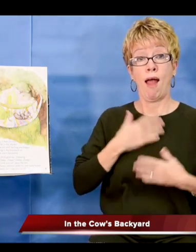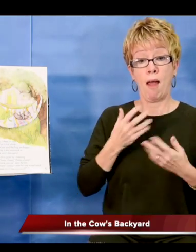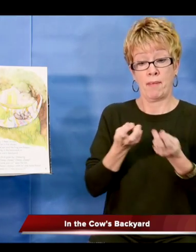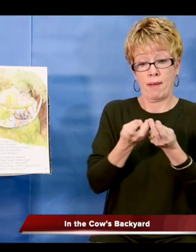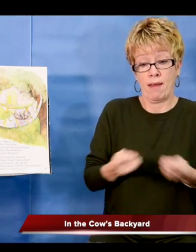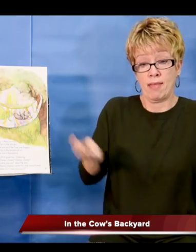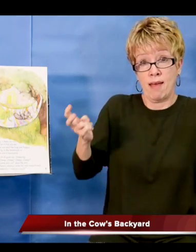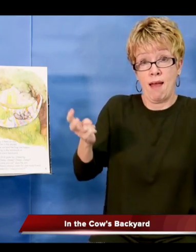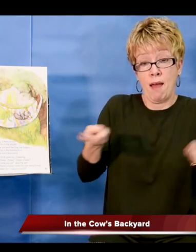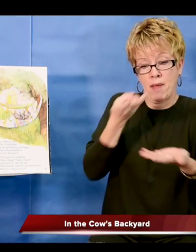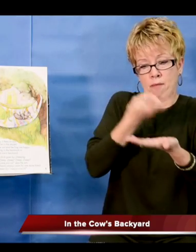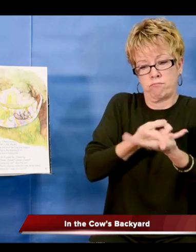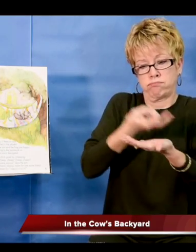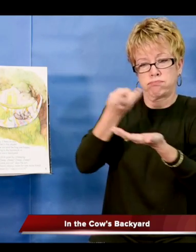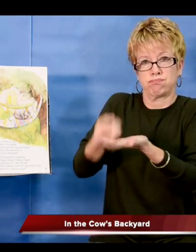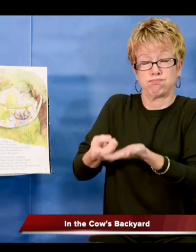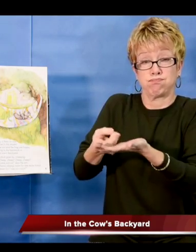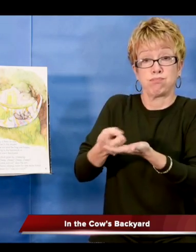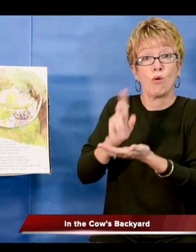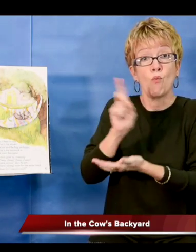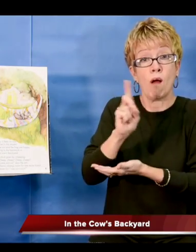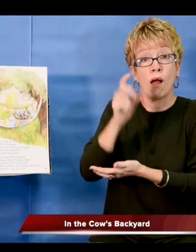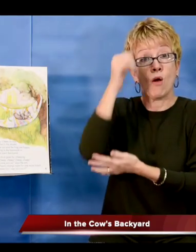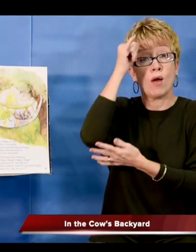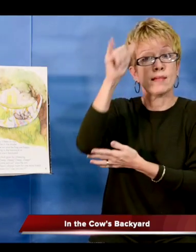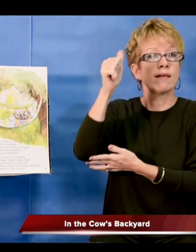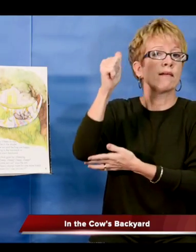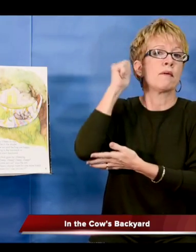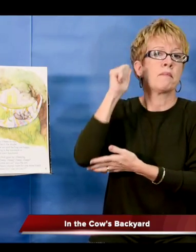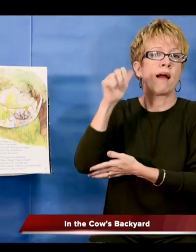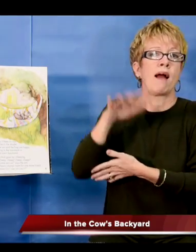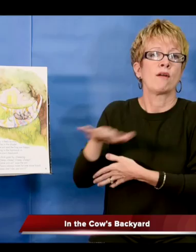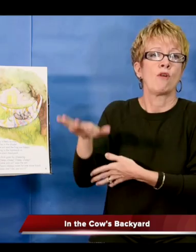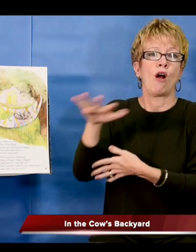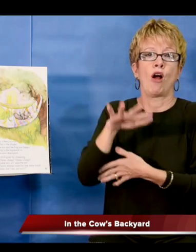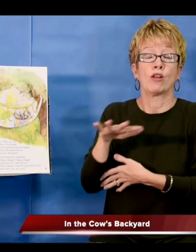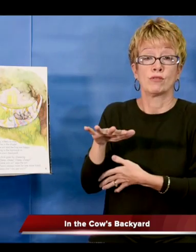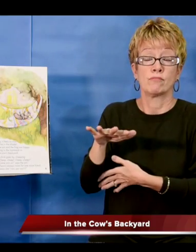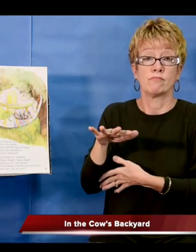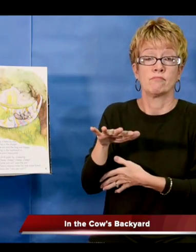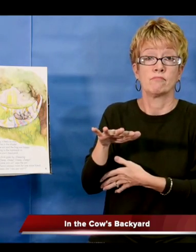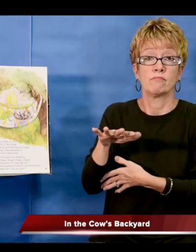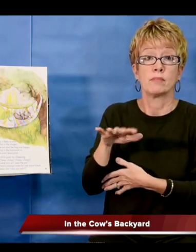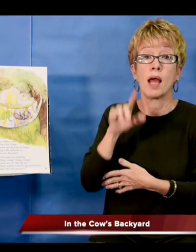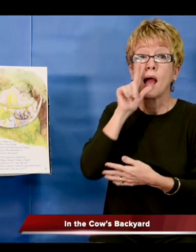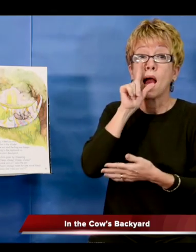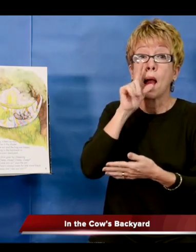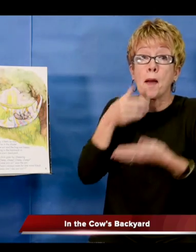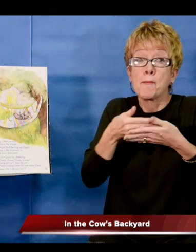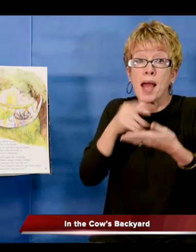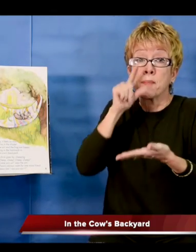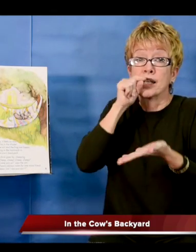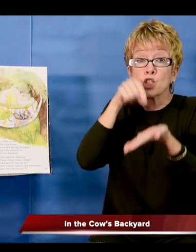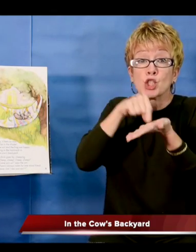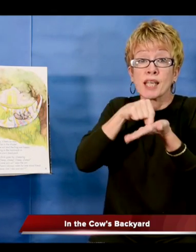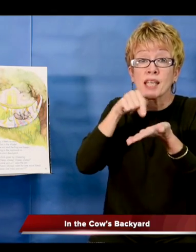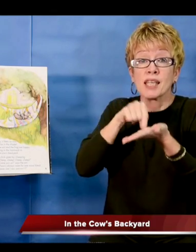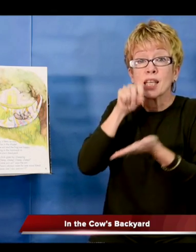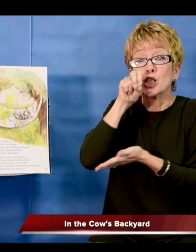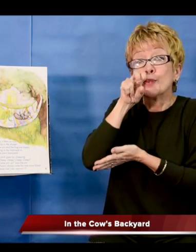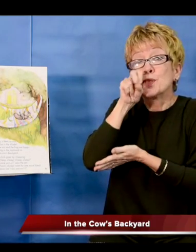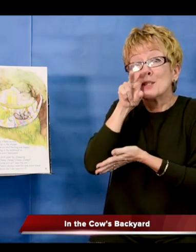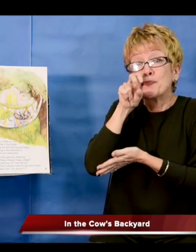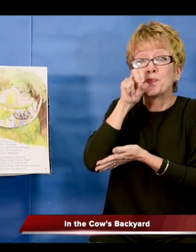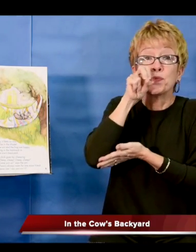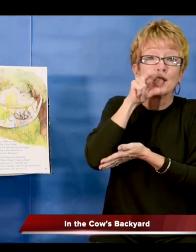lying in the hammock in the cow's backyard. A chick goes by cheeping. Cheep,